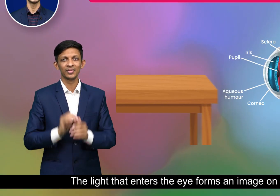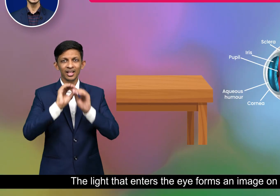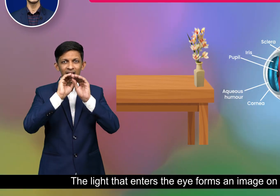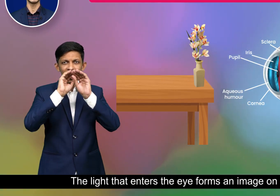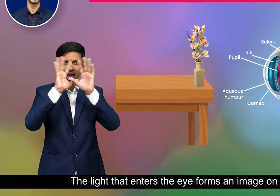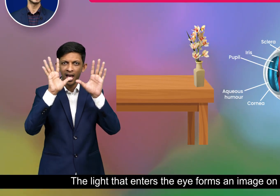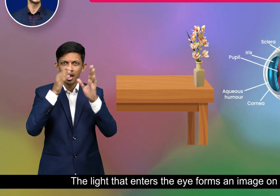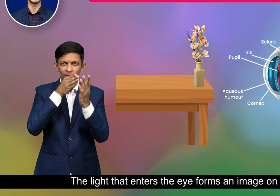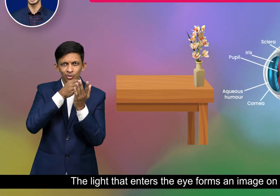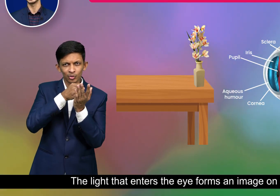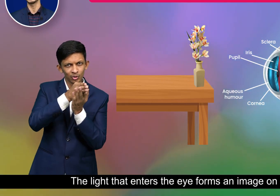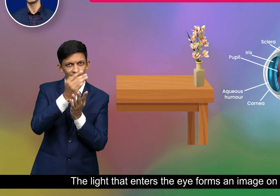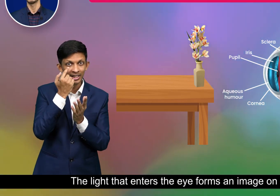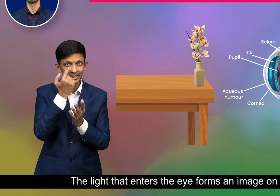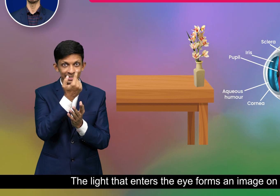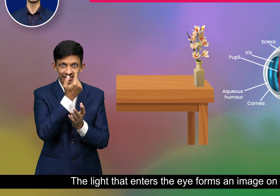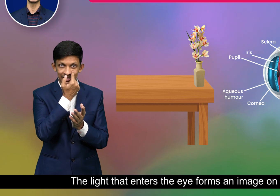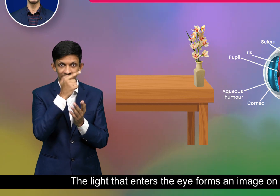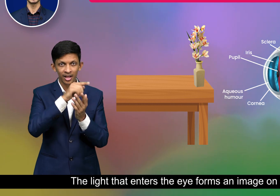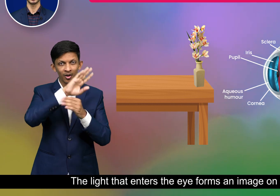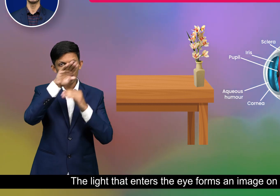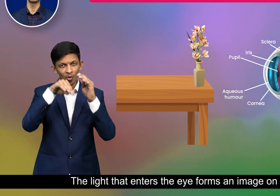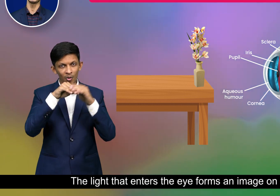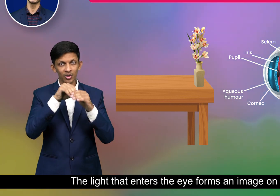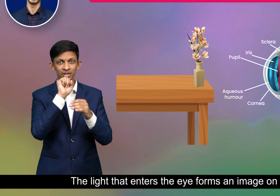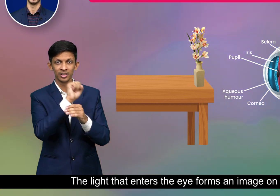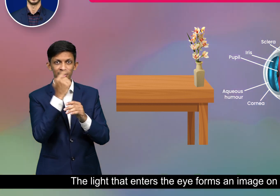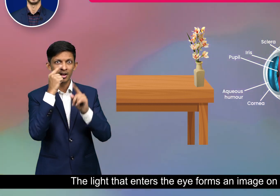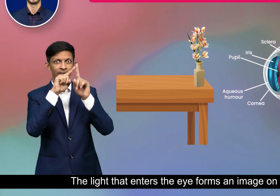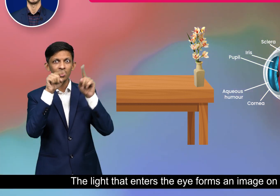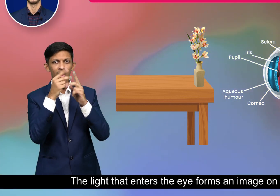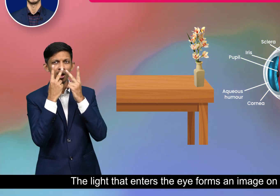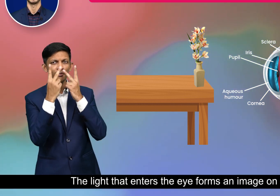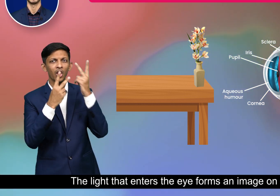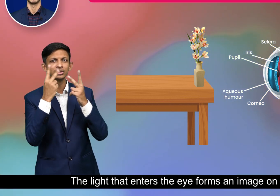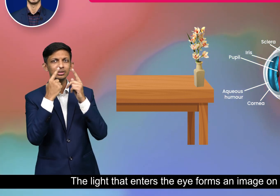The light that enters the eye forms an image on the retina.